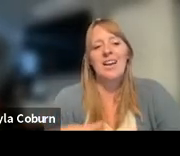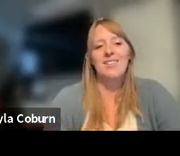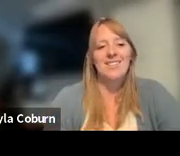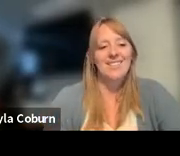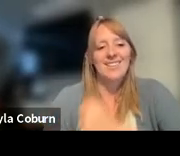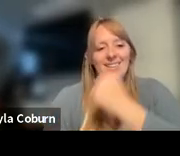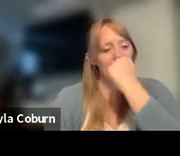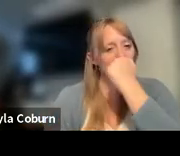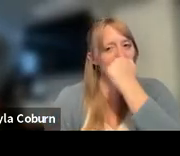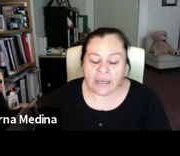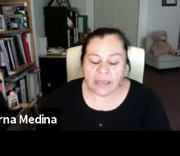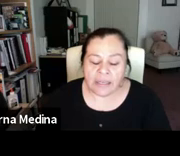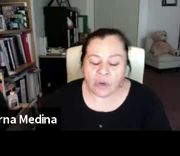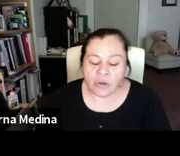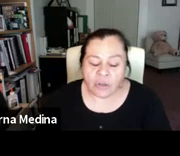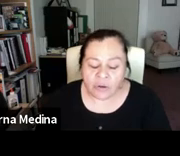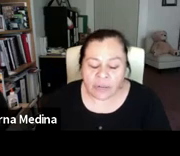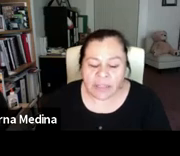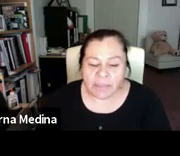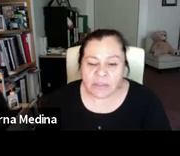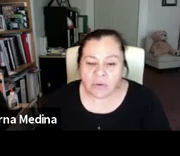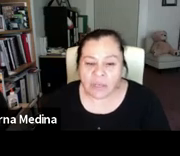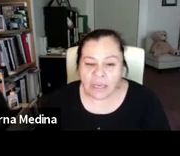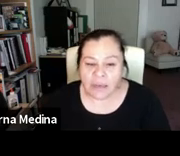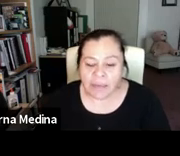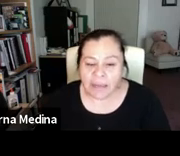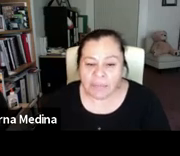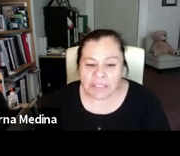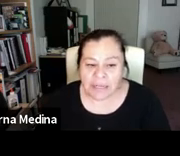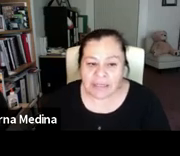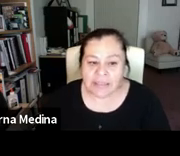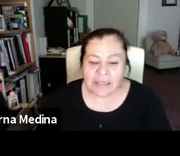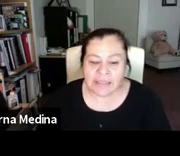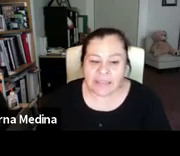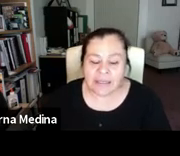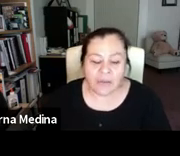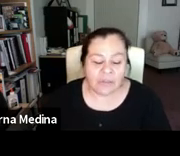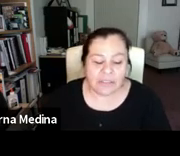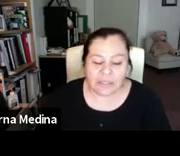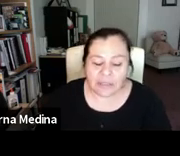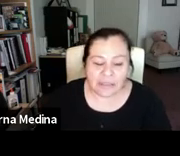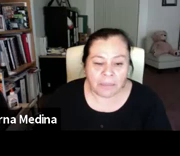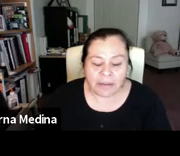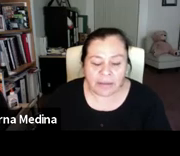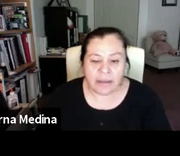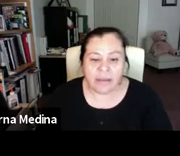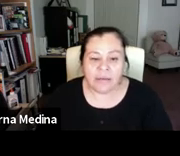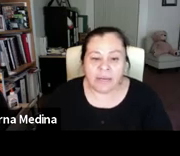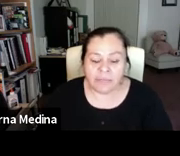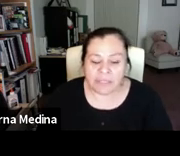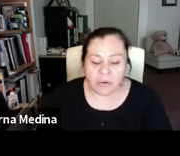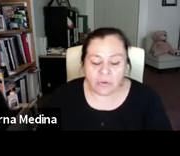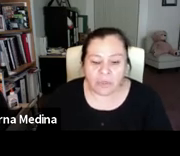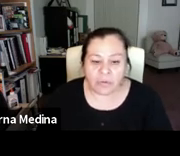with your child. Yo realmente pienso que para empezar a hacer señas táctiles no necesitan tanta práctica